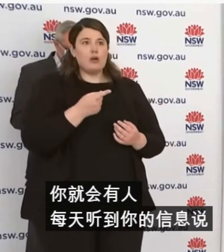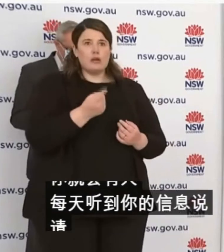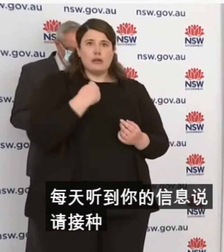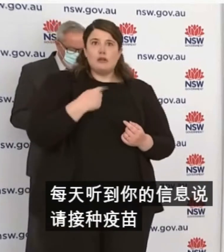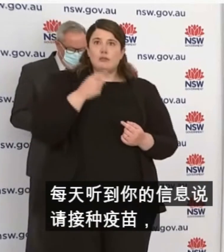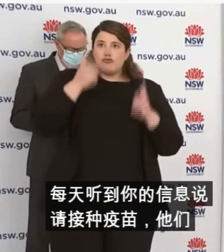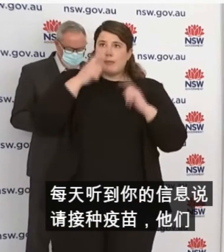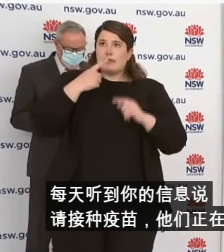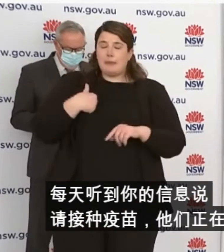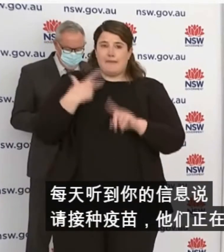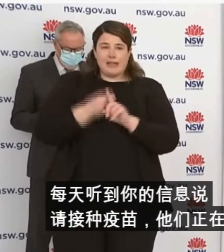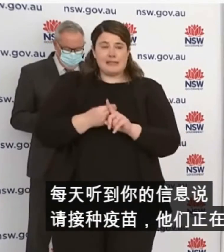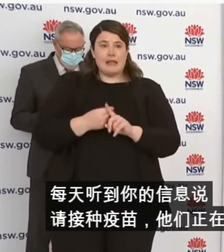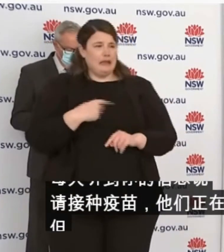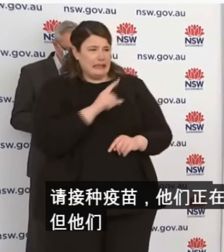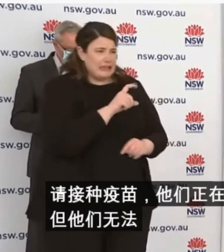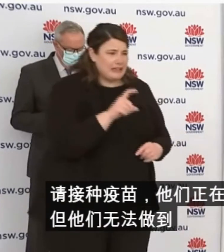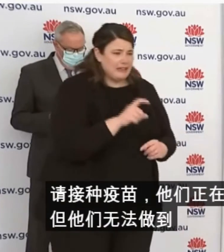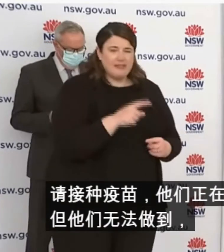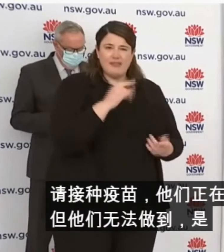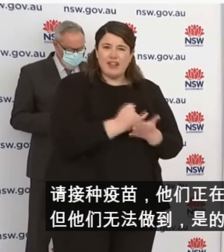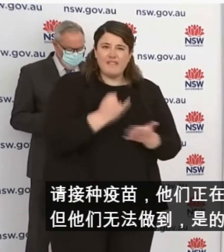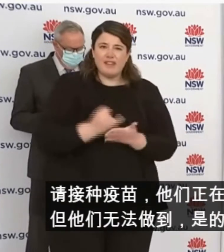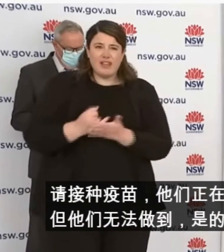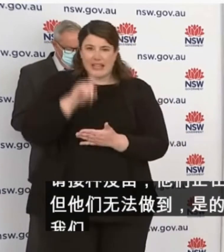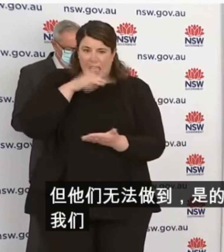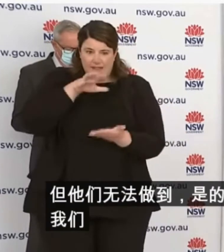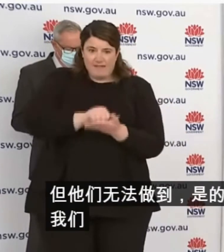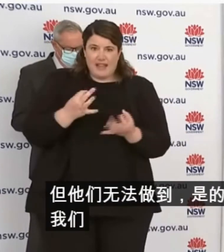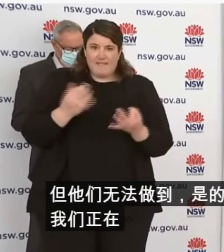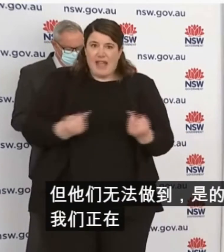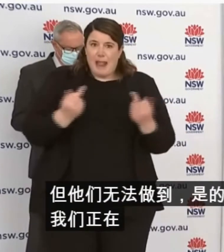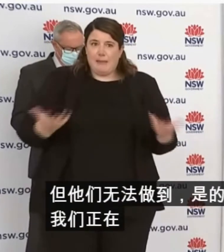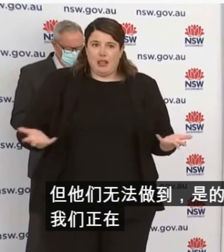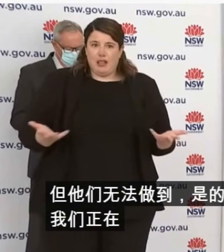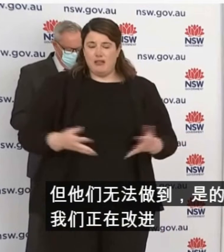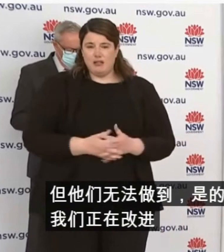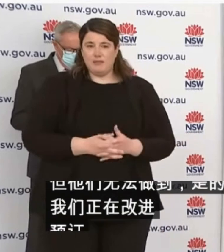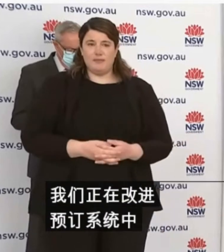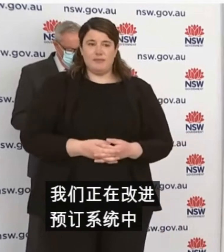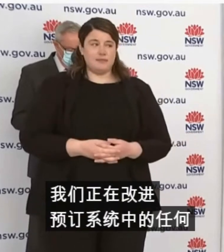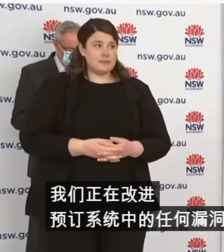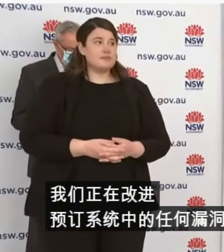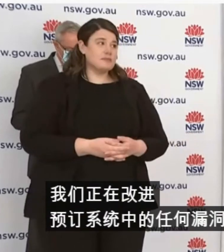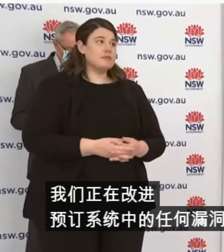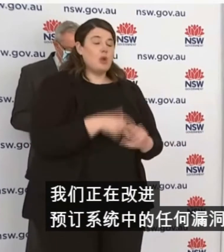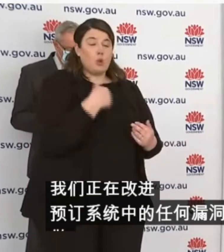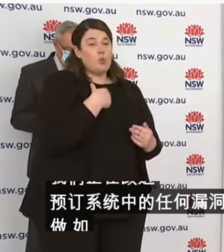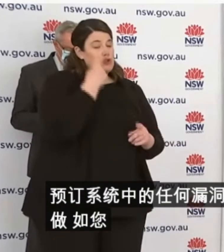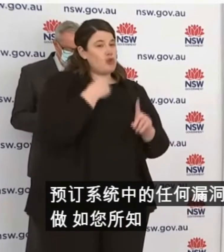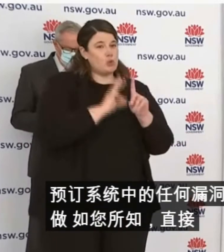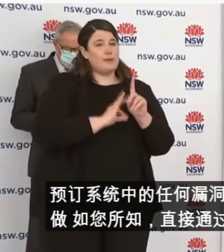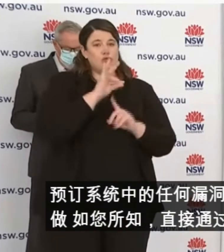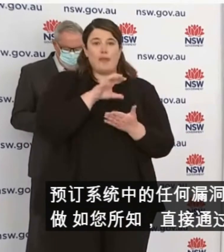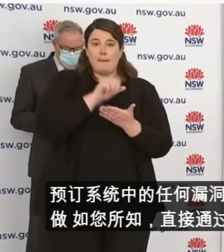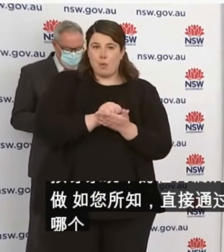saying, please get vaccinated, and they're trying, but they're unable to. Yeah, look, we're improving any chinks there are in the booking system. We have to go